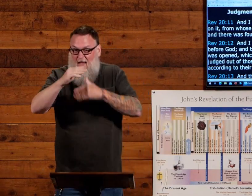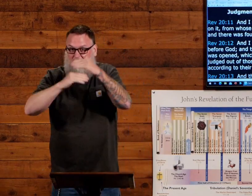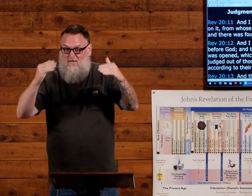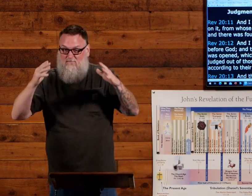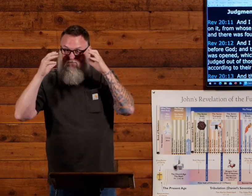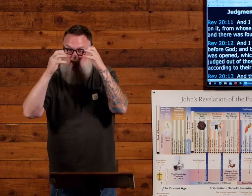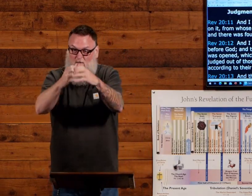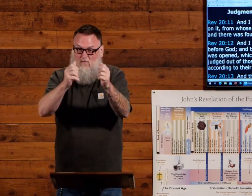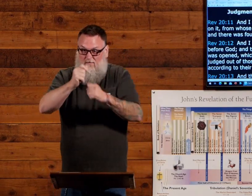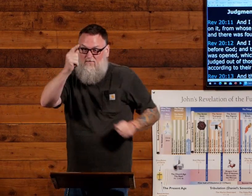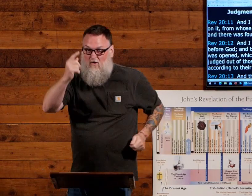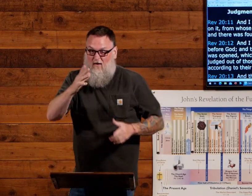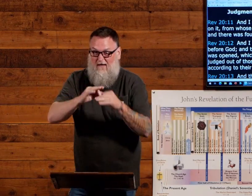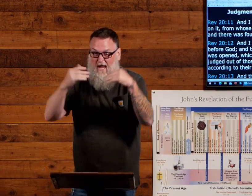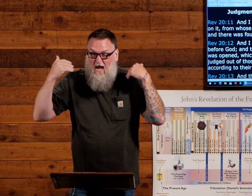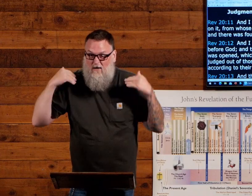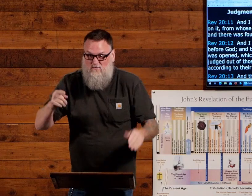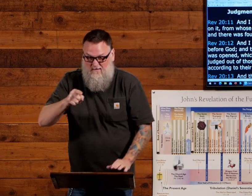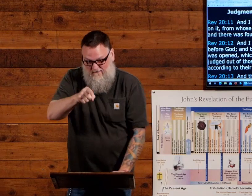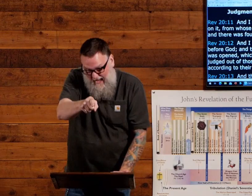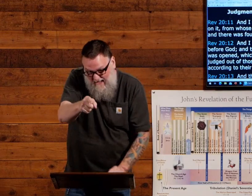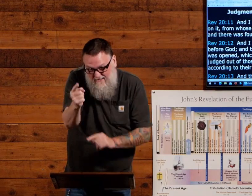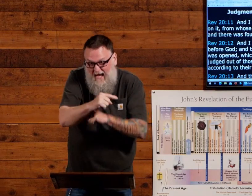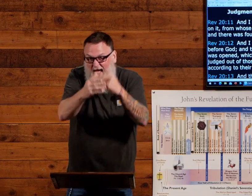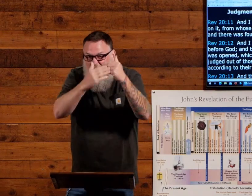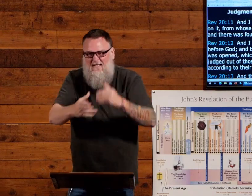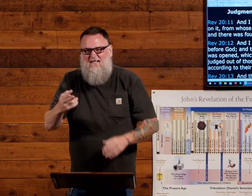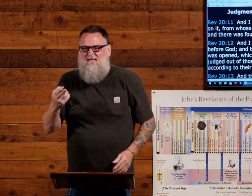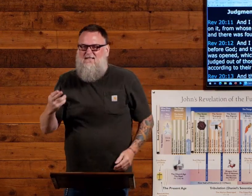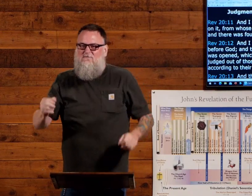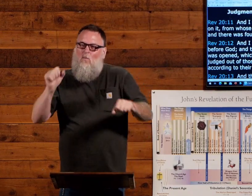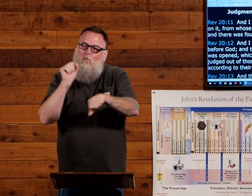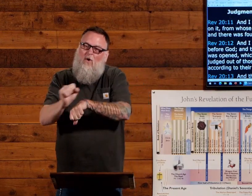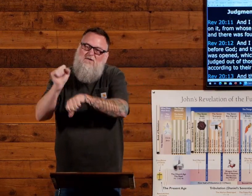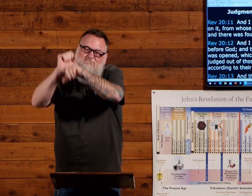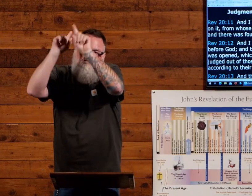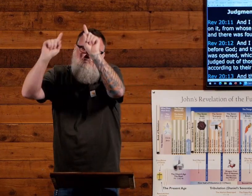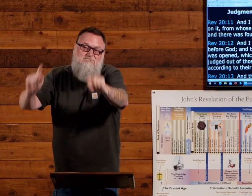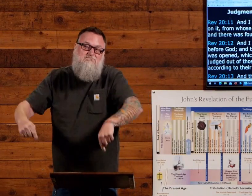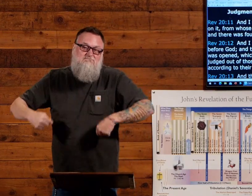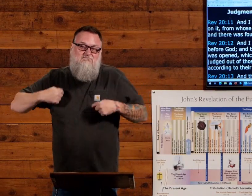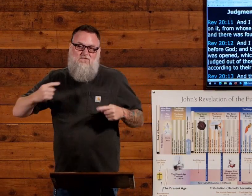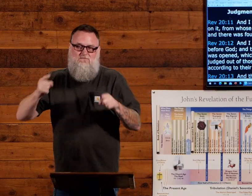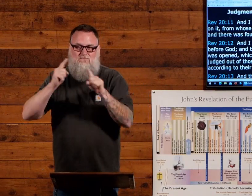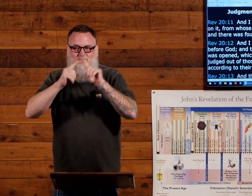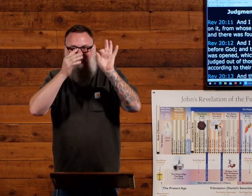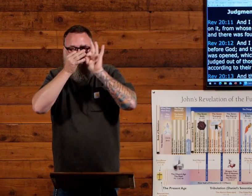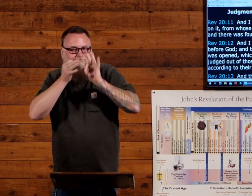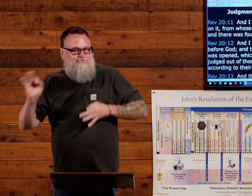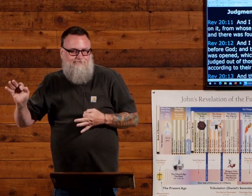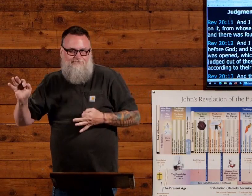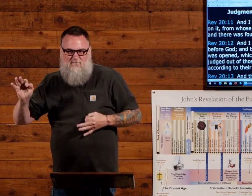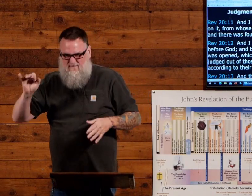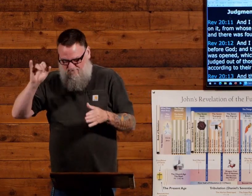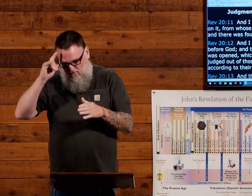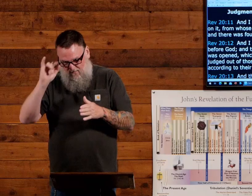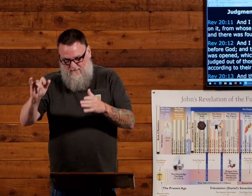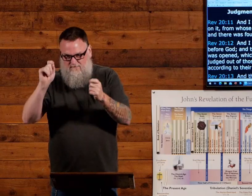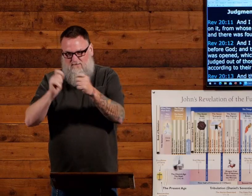the day he was kicked out of the garden, kicked out of heaven. He has worked ever since to